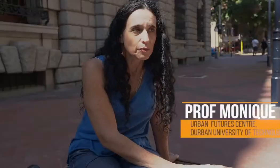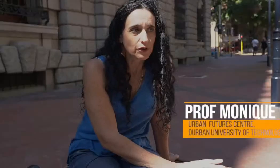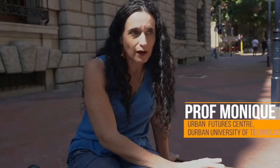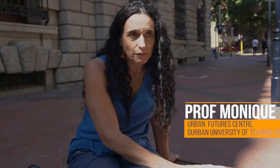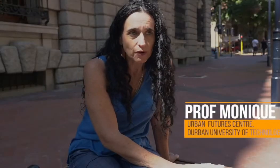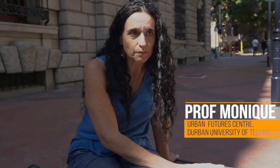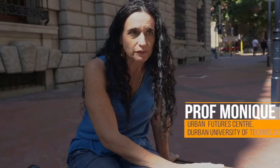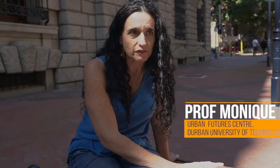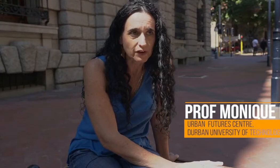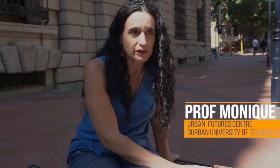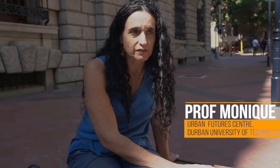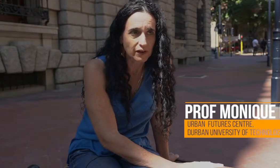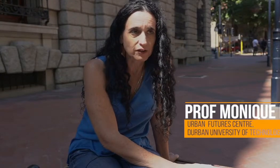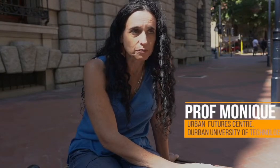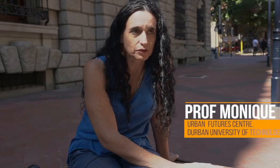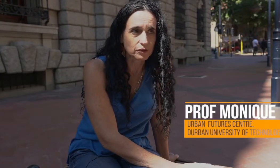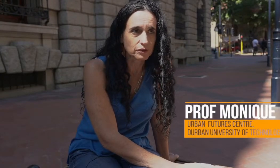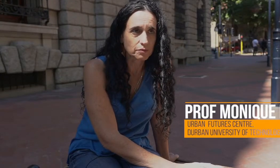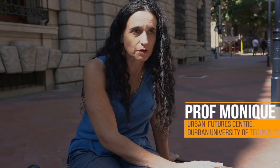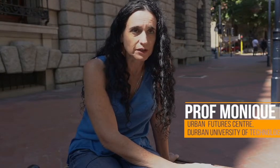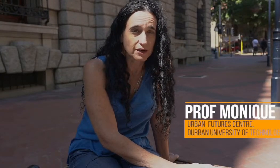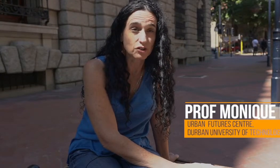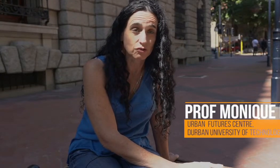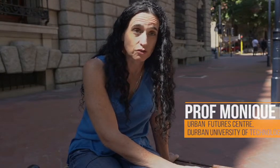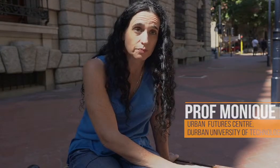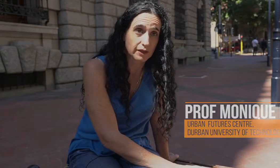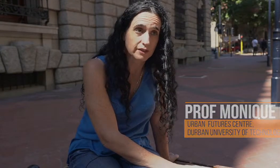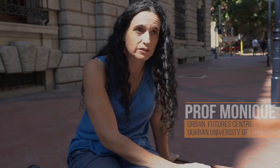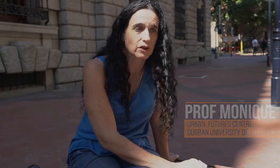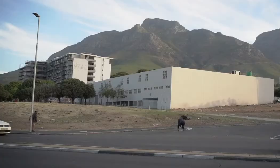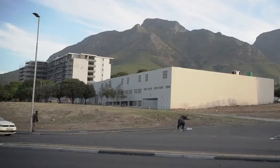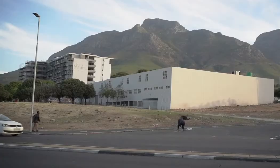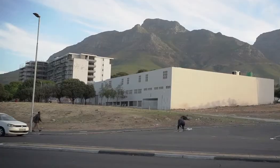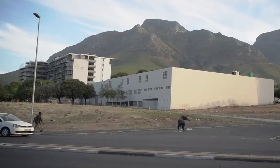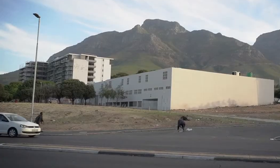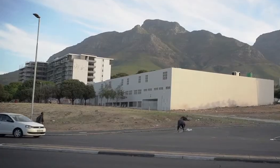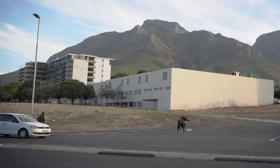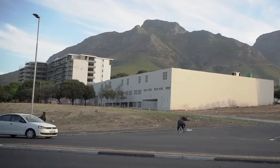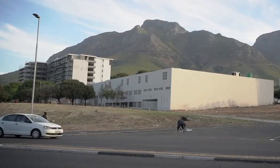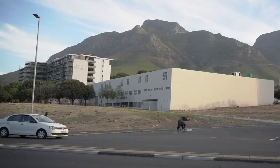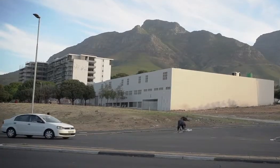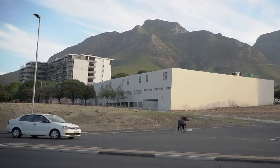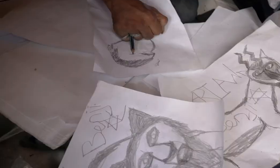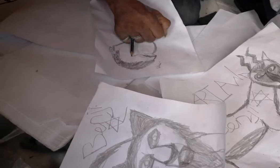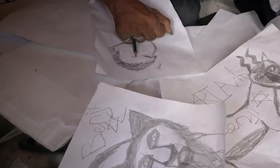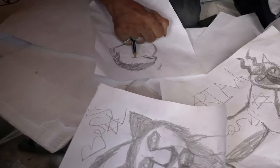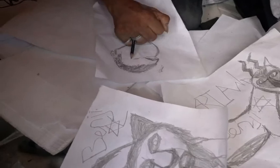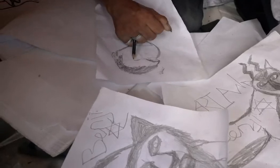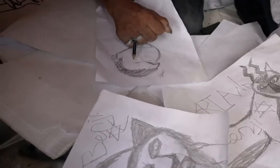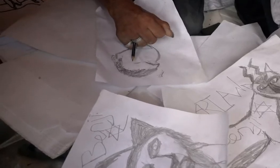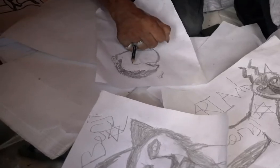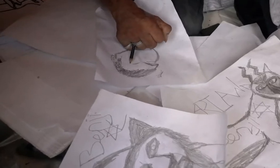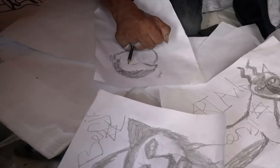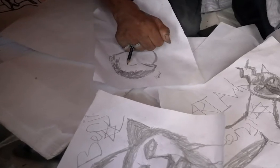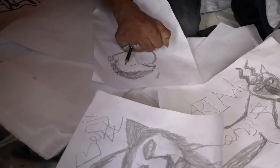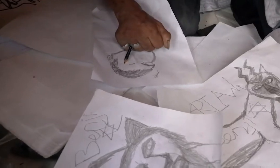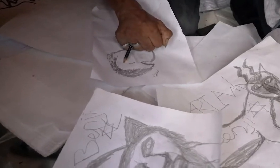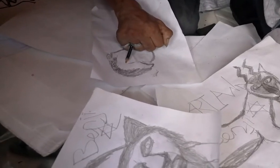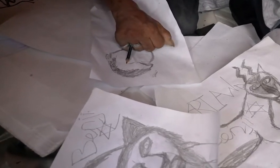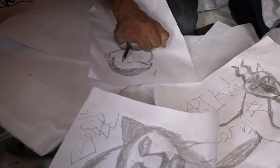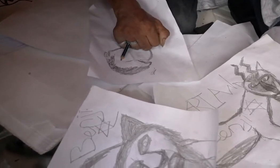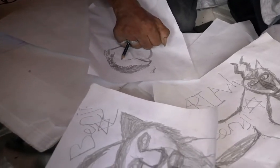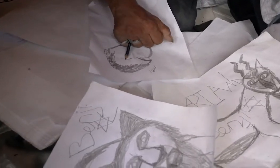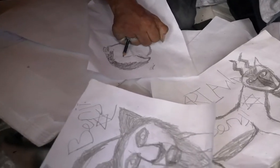People who come from very vulnerable population groupings could be considered as denizens. They don't have